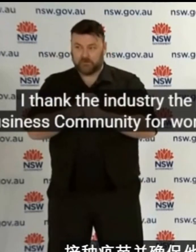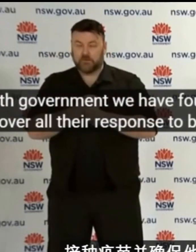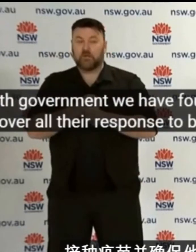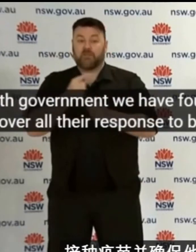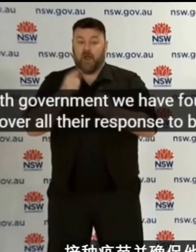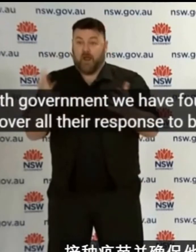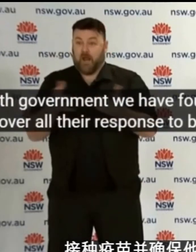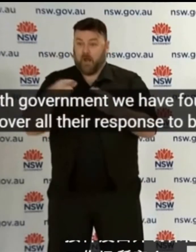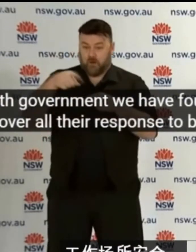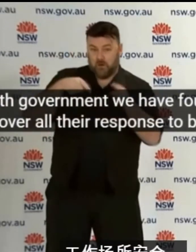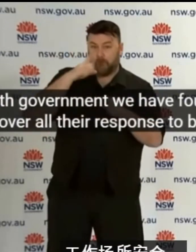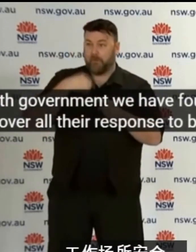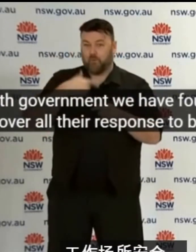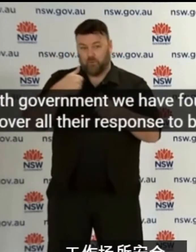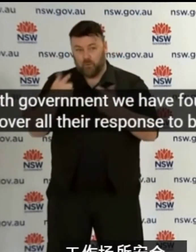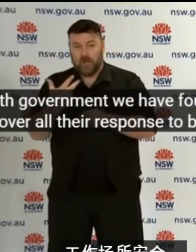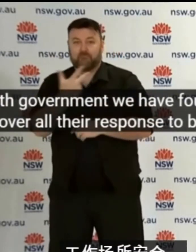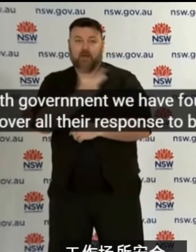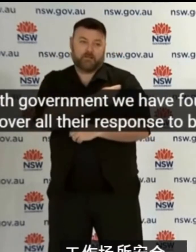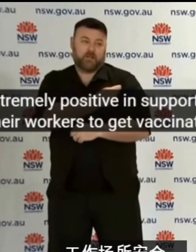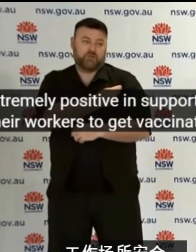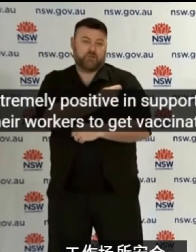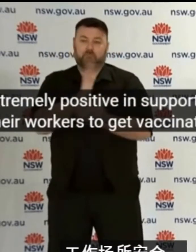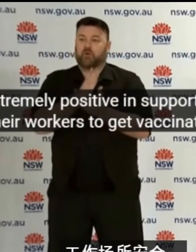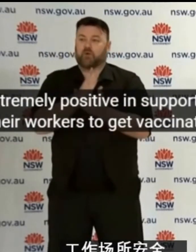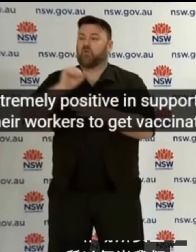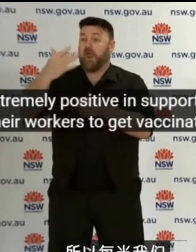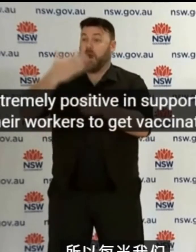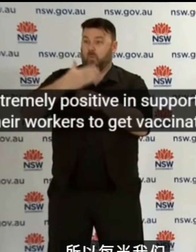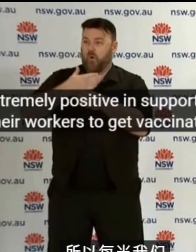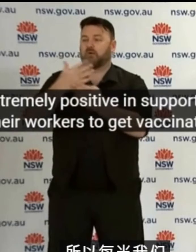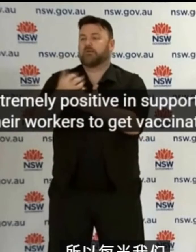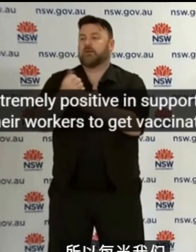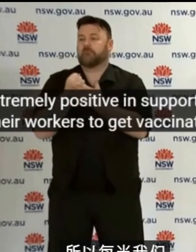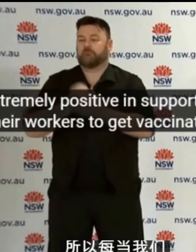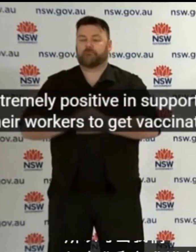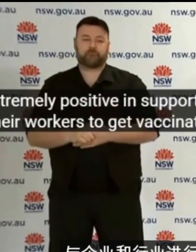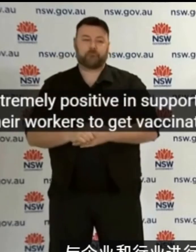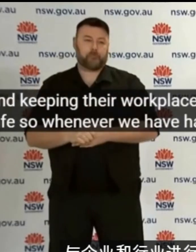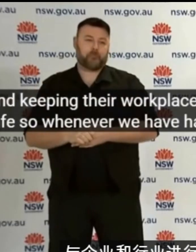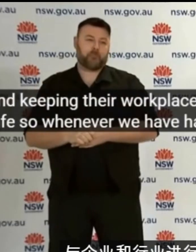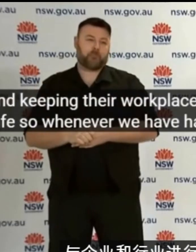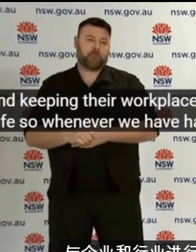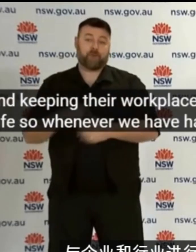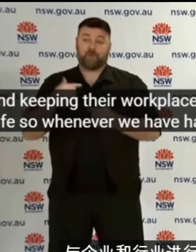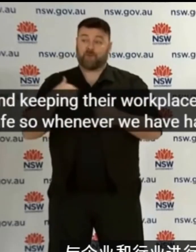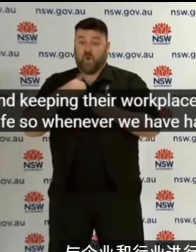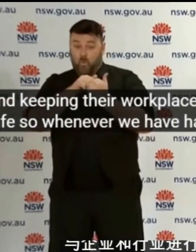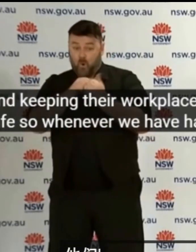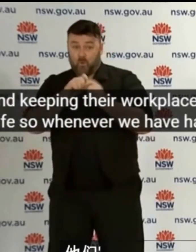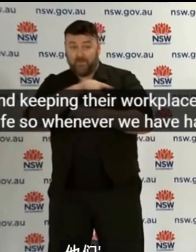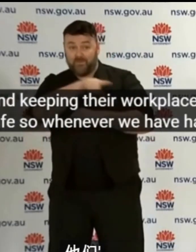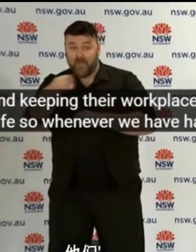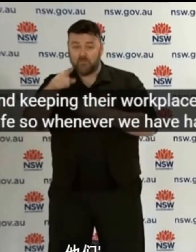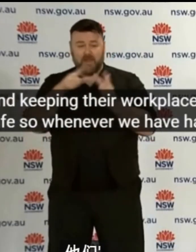workplaces safe. So whenever we have had conversations with business and industry, they've been very encouraging